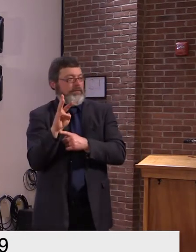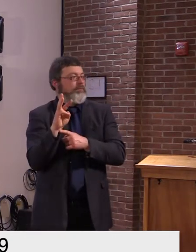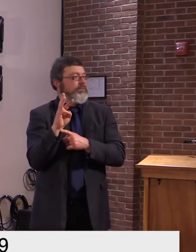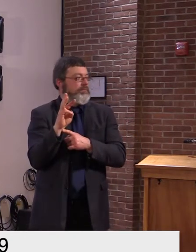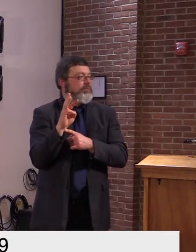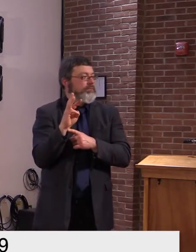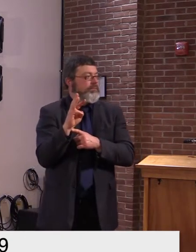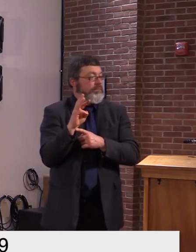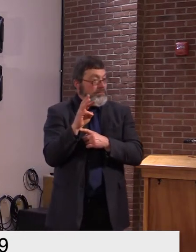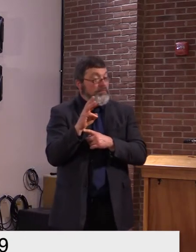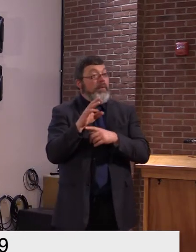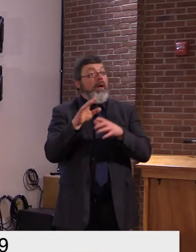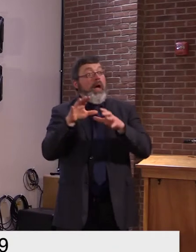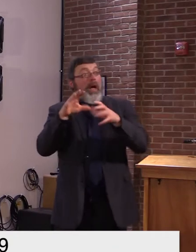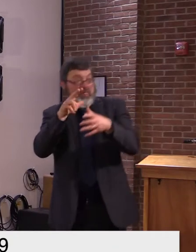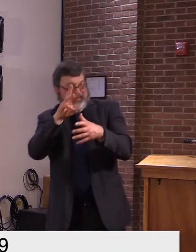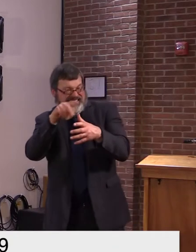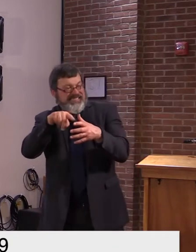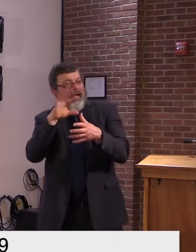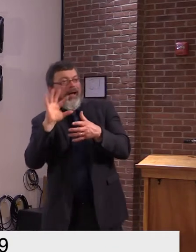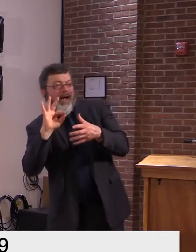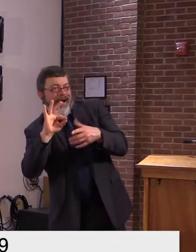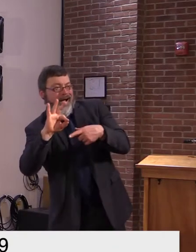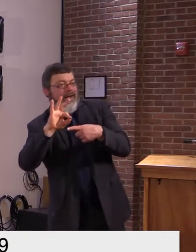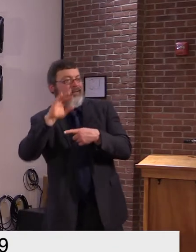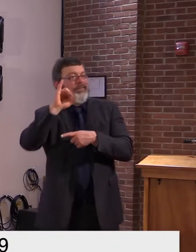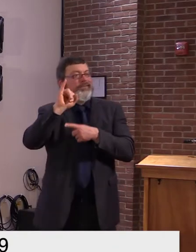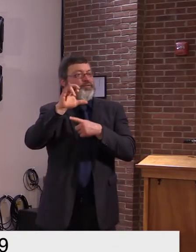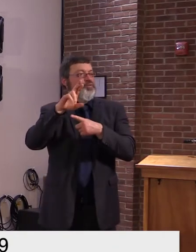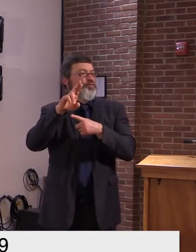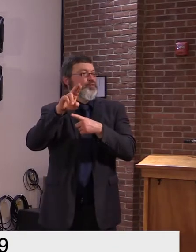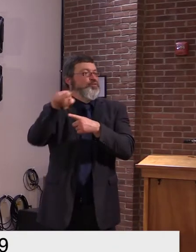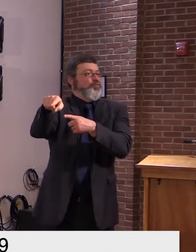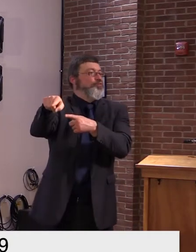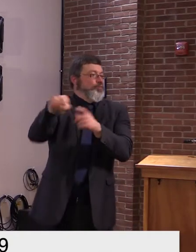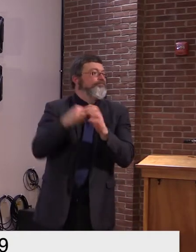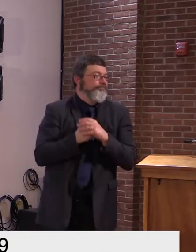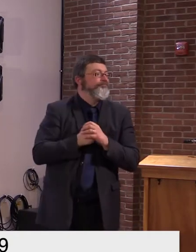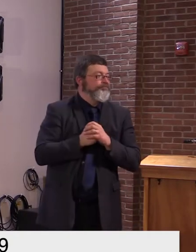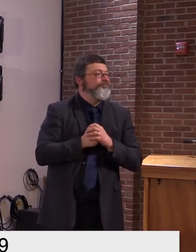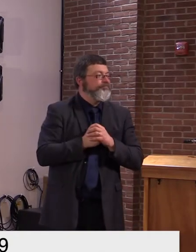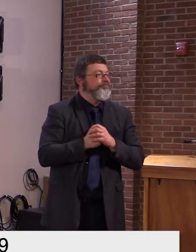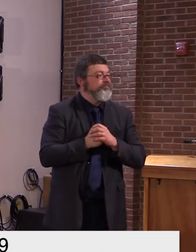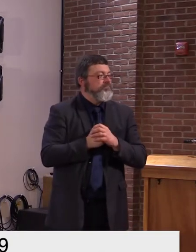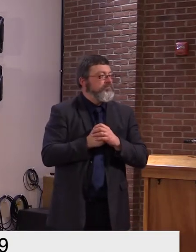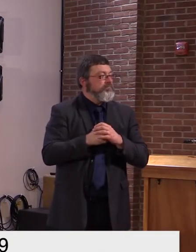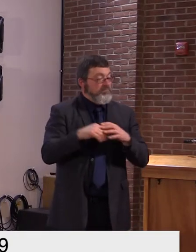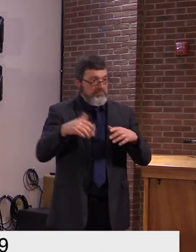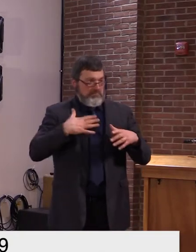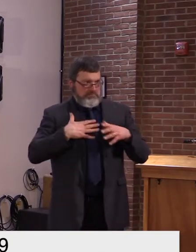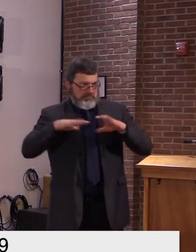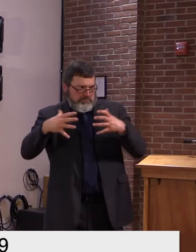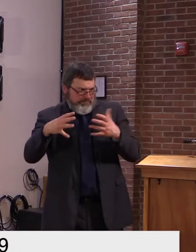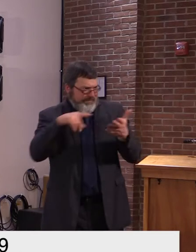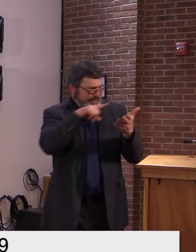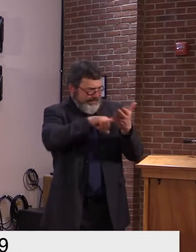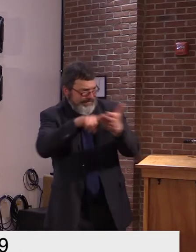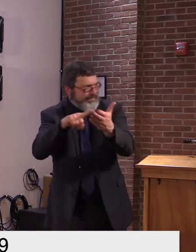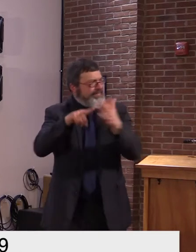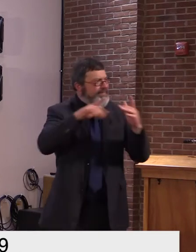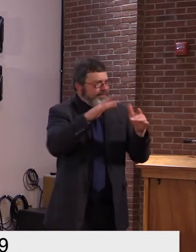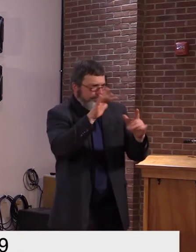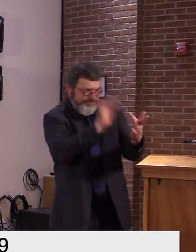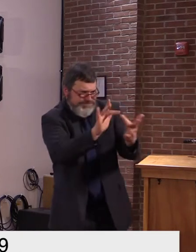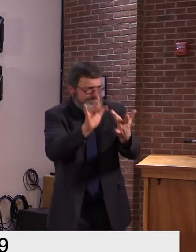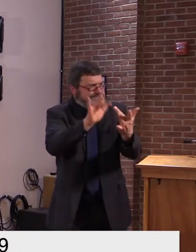outbreaks, 19 of which are in healthcare settings, and as you saw in one of the last slides, 11 of which